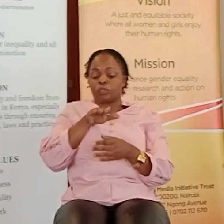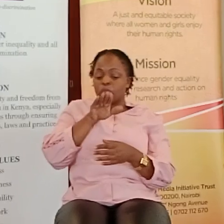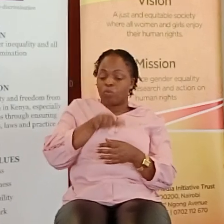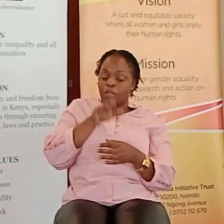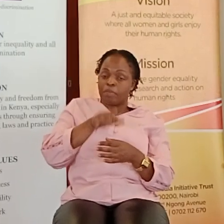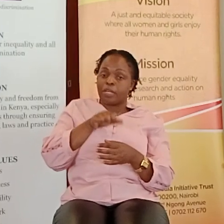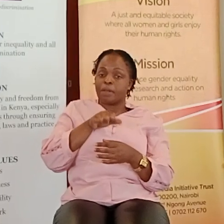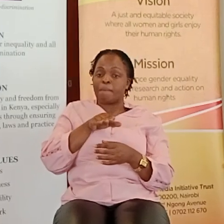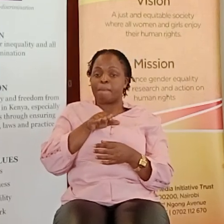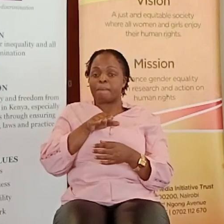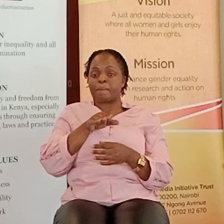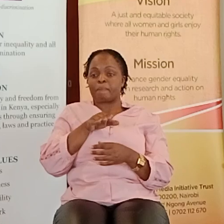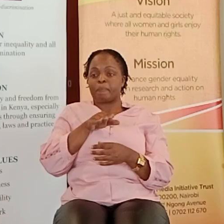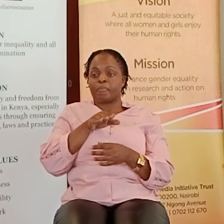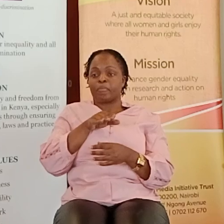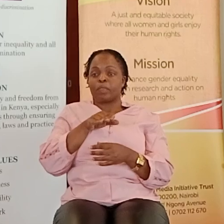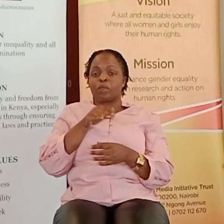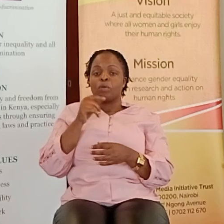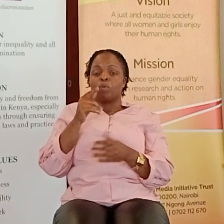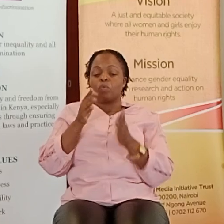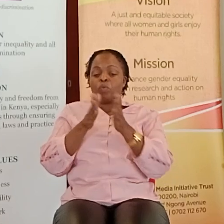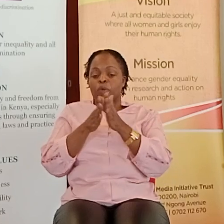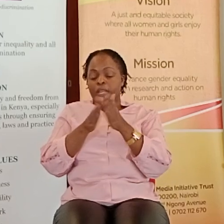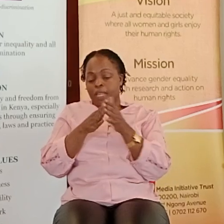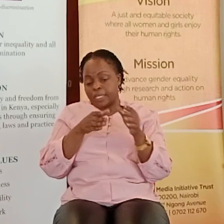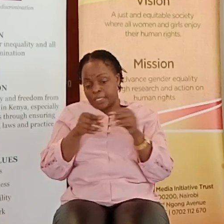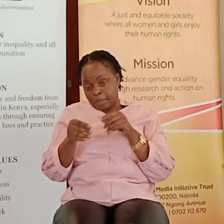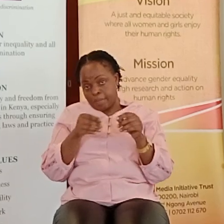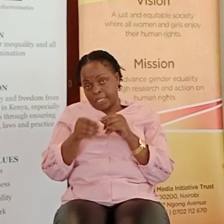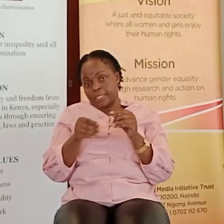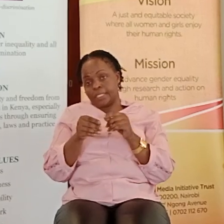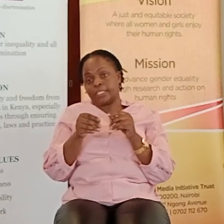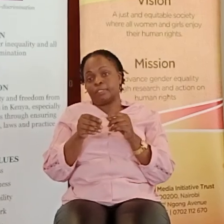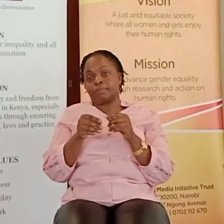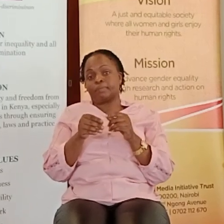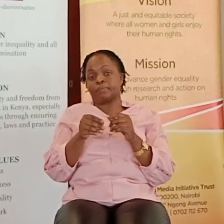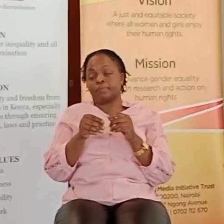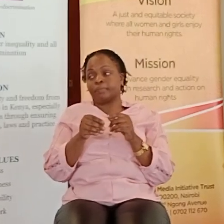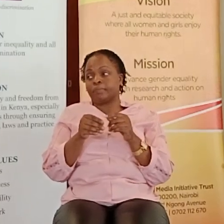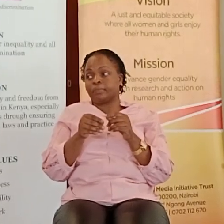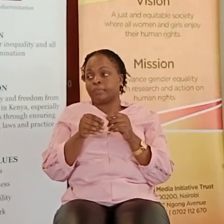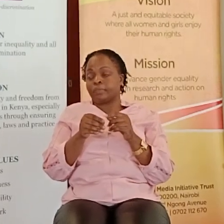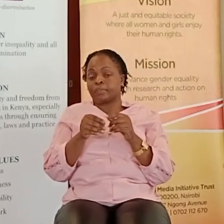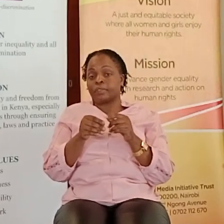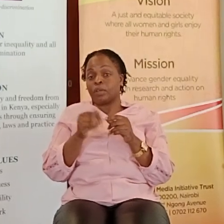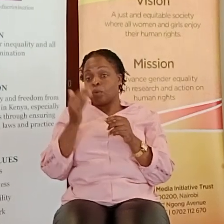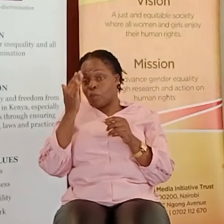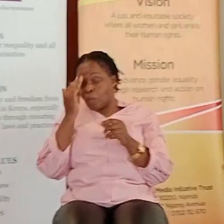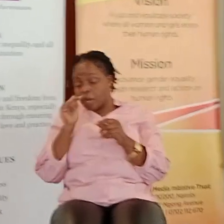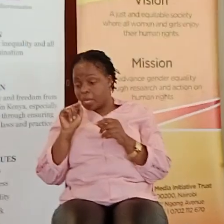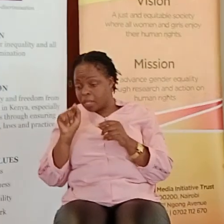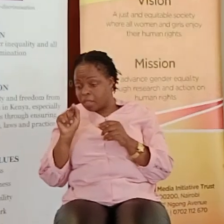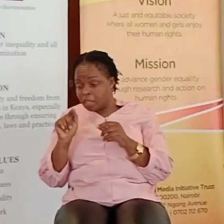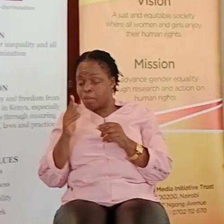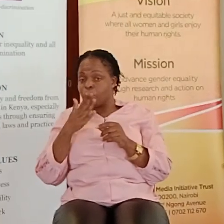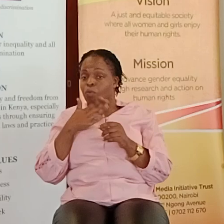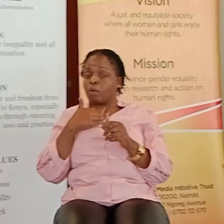women who have disability, women with disabilities, because they actually want to facilitate them to go